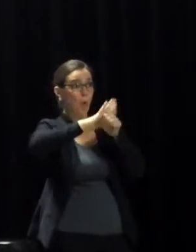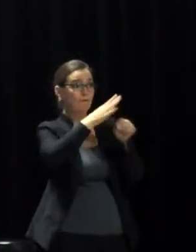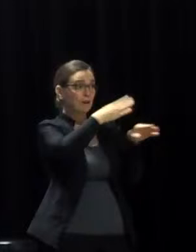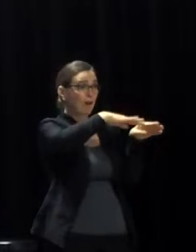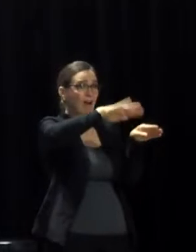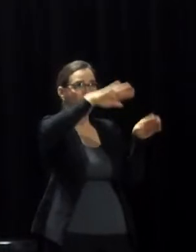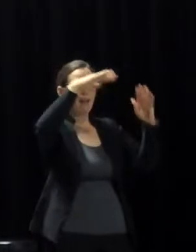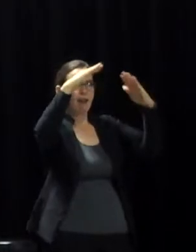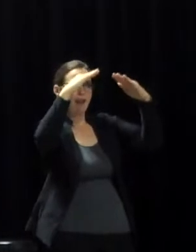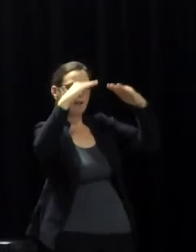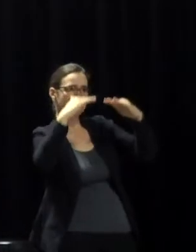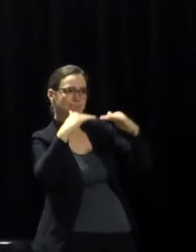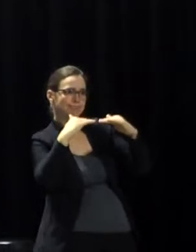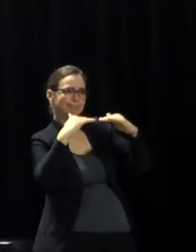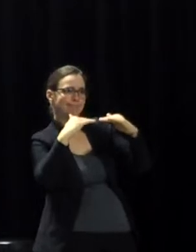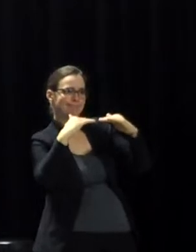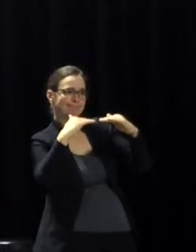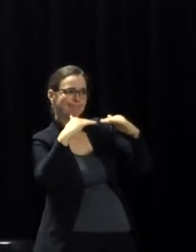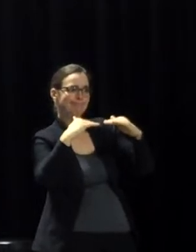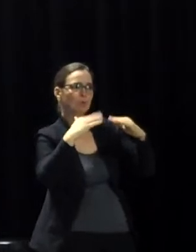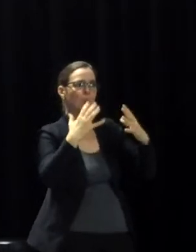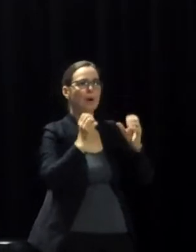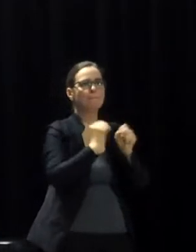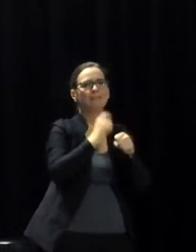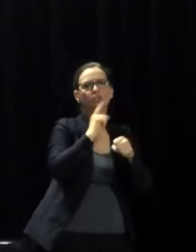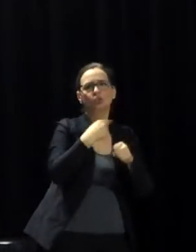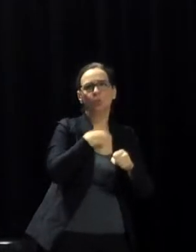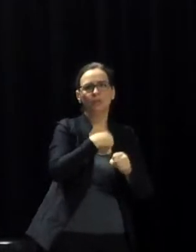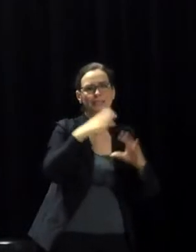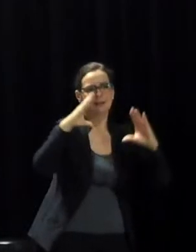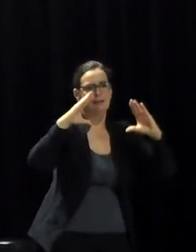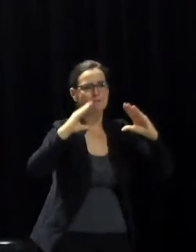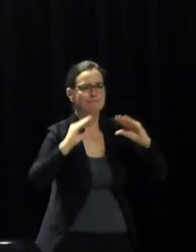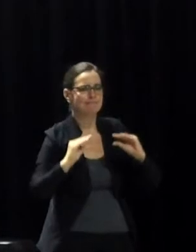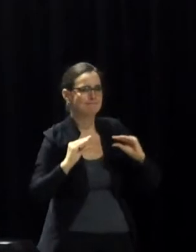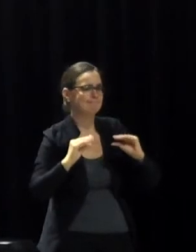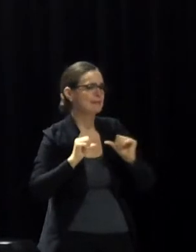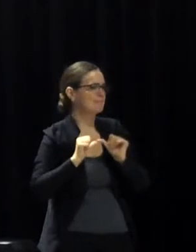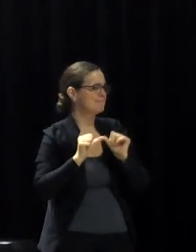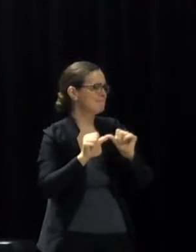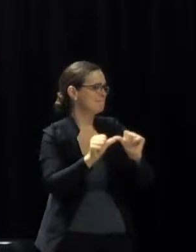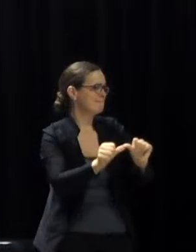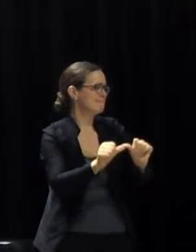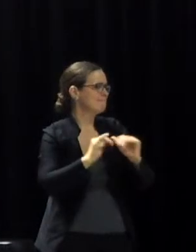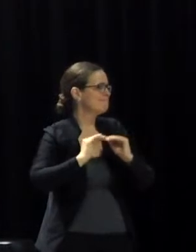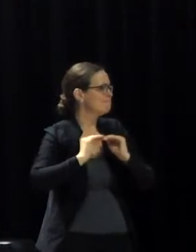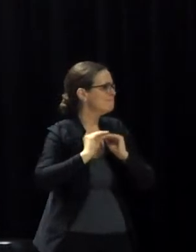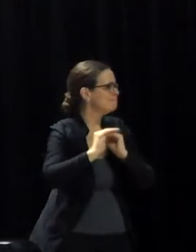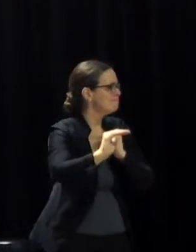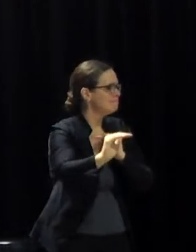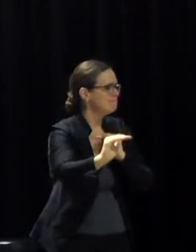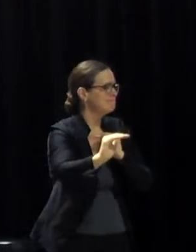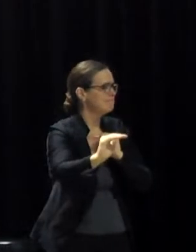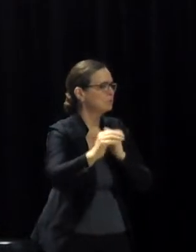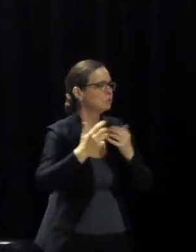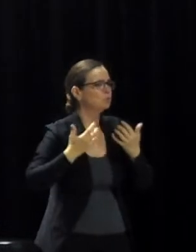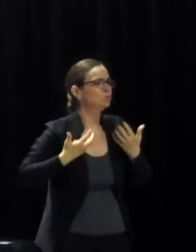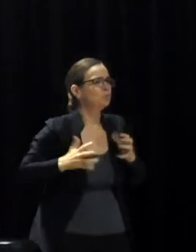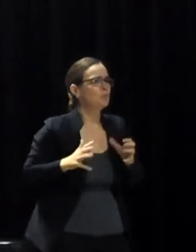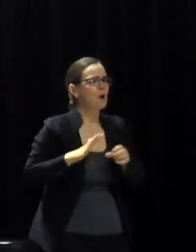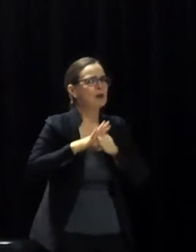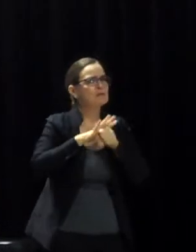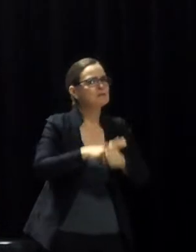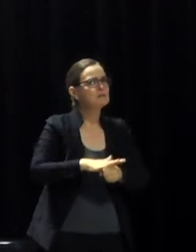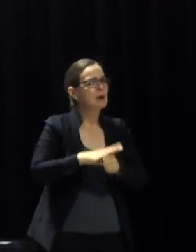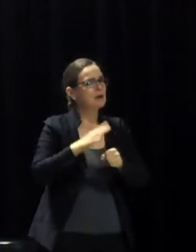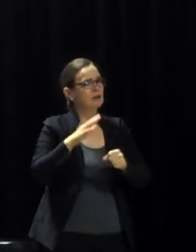medical infrastructure, the community is the one who is really responsible for that. So let me show you this chart, and then I'm going to